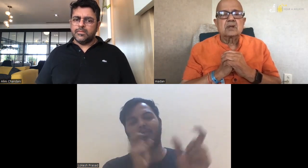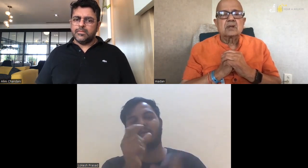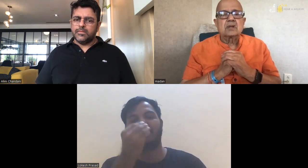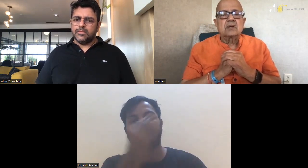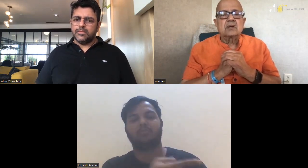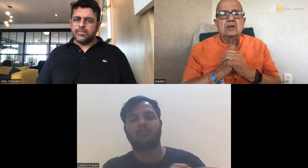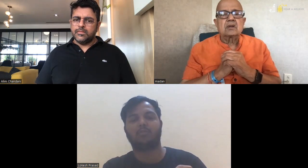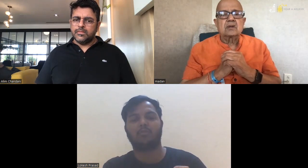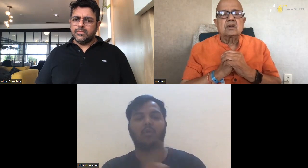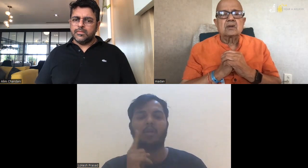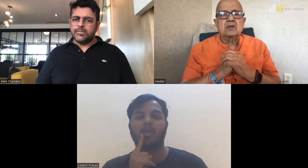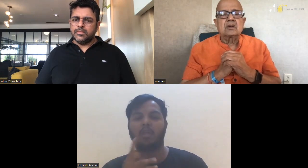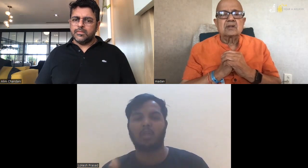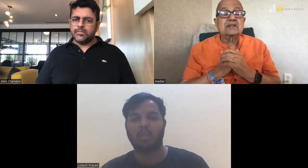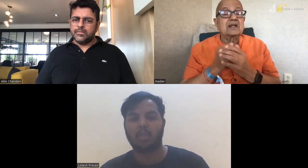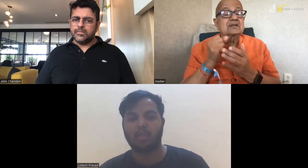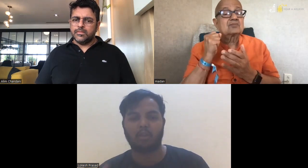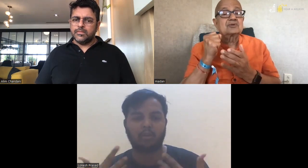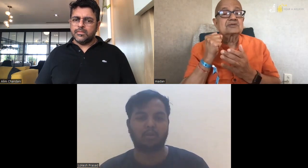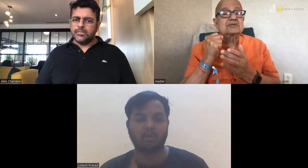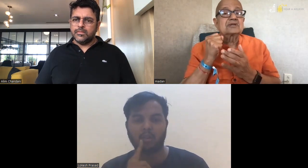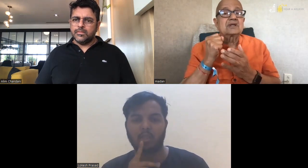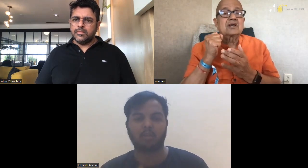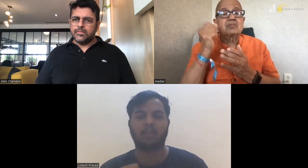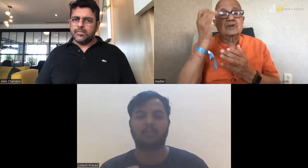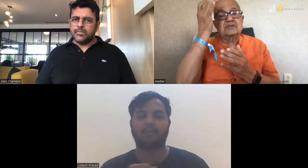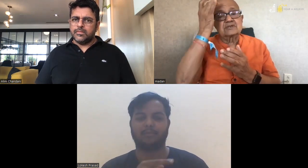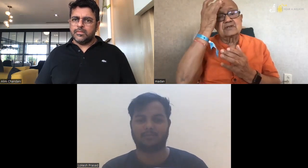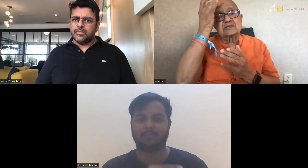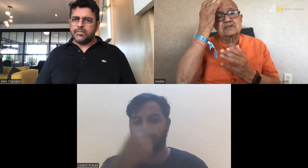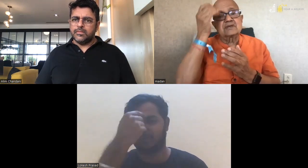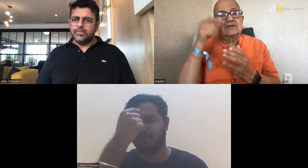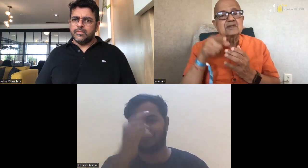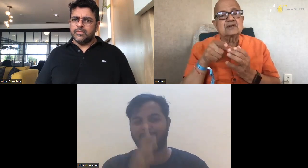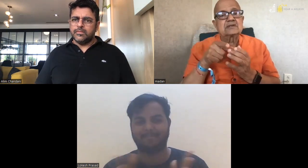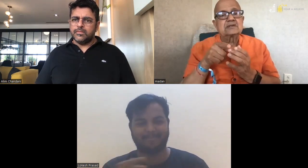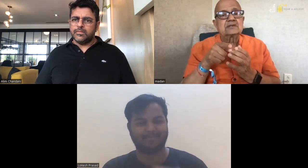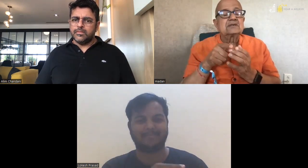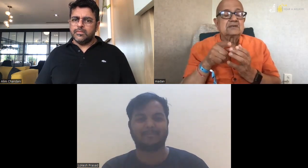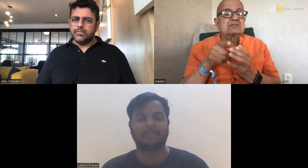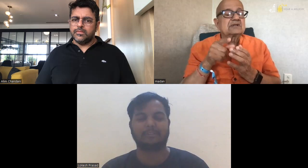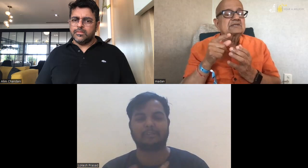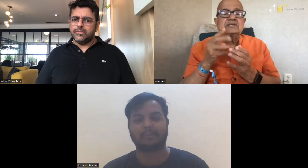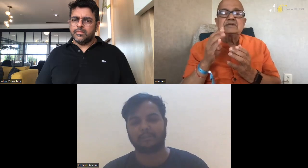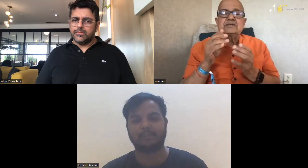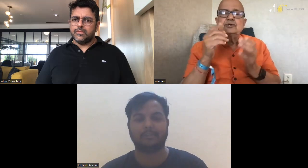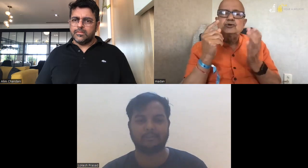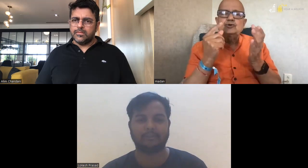charitable trusts, more of Christian missions. And deaf women, no.